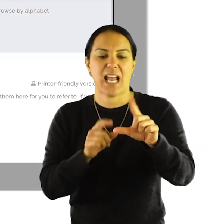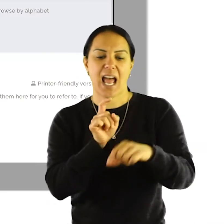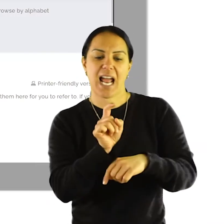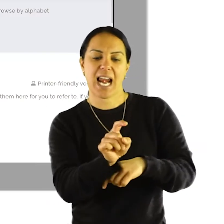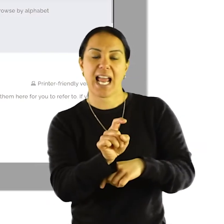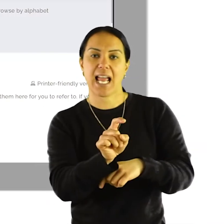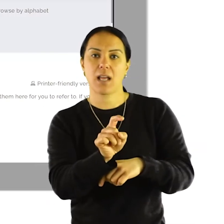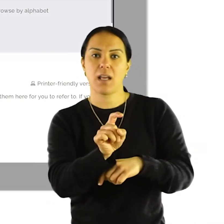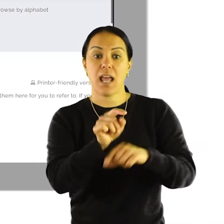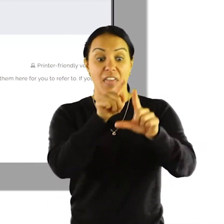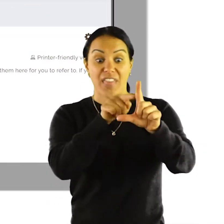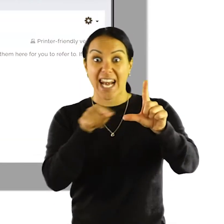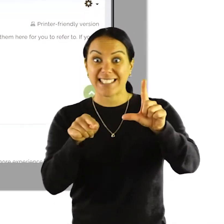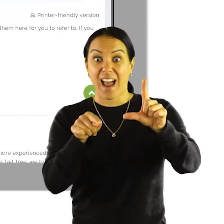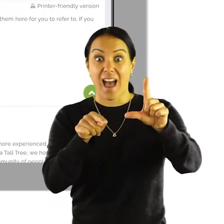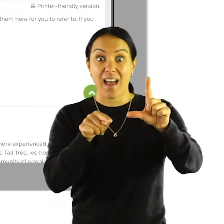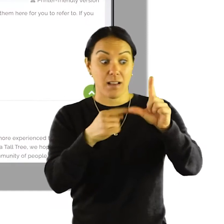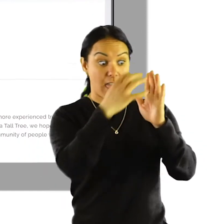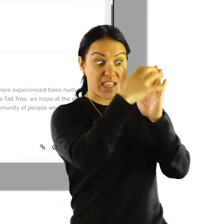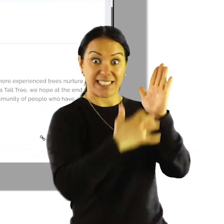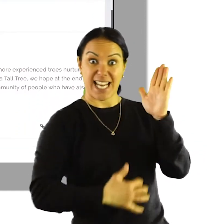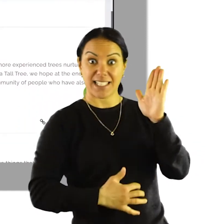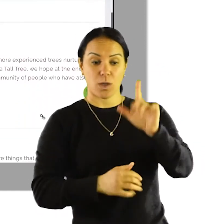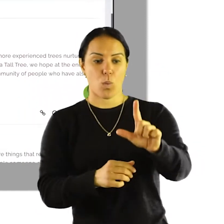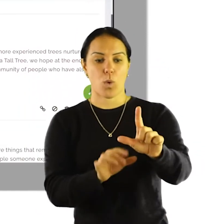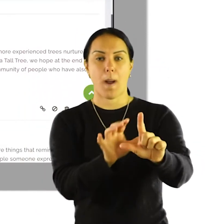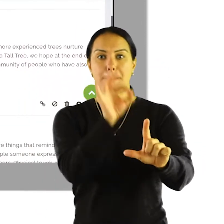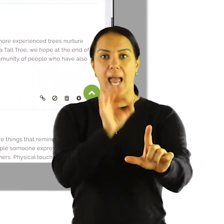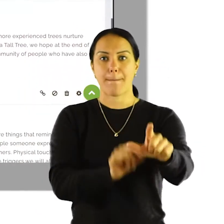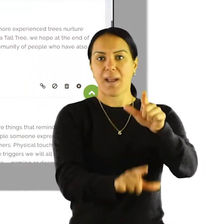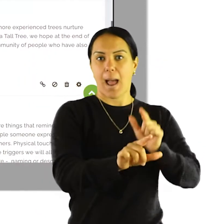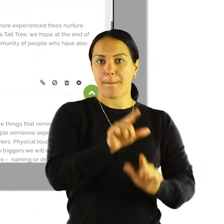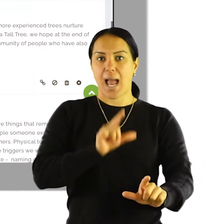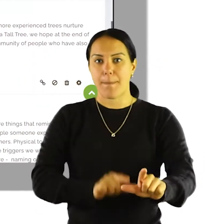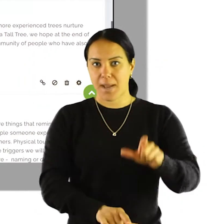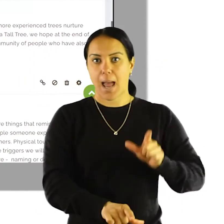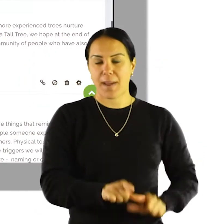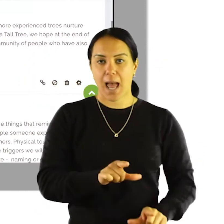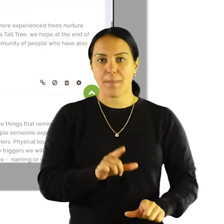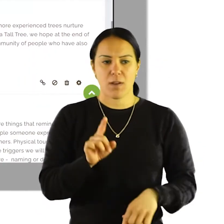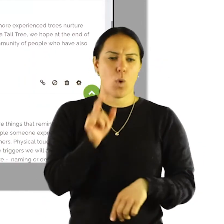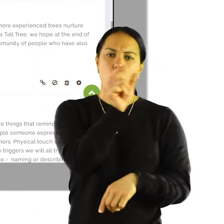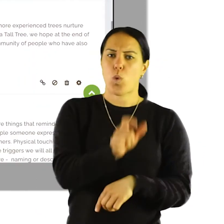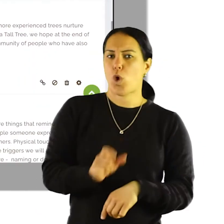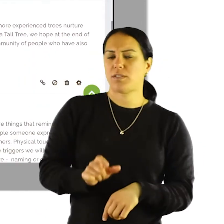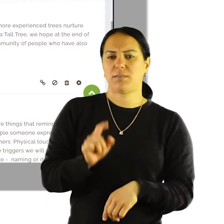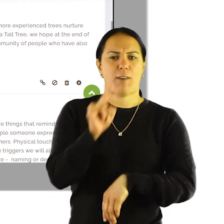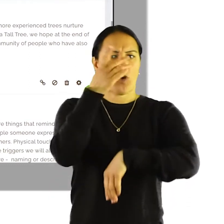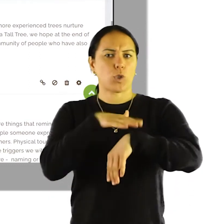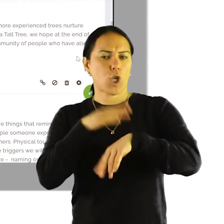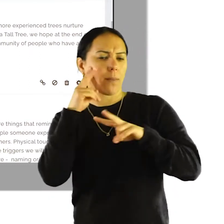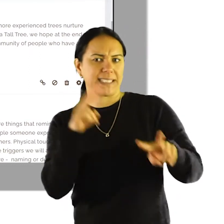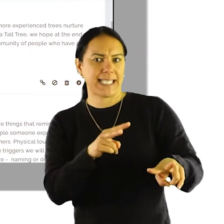letter, and everything under that letter will bring up the words that you might not have come across